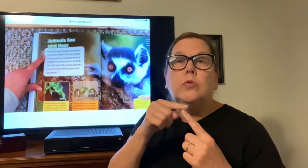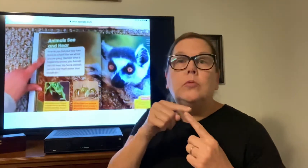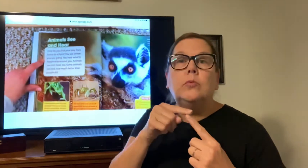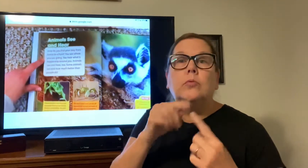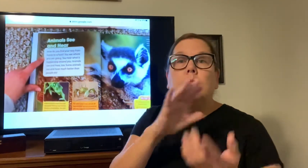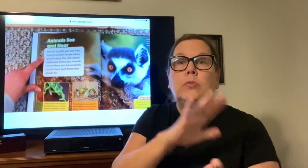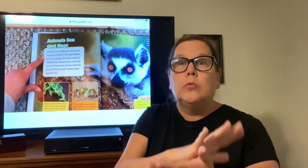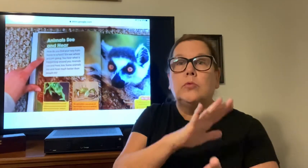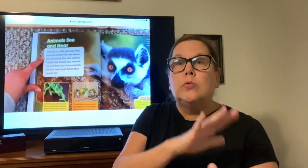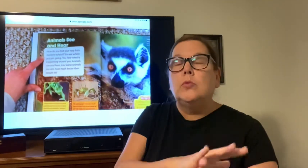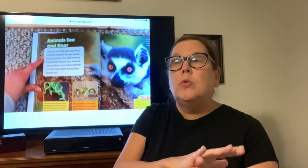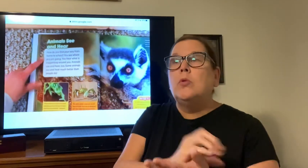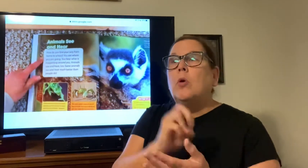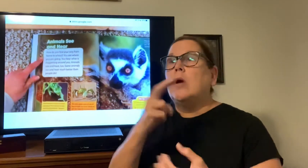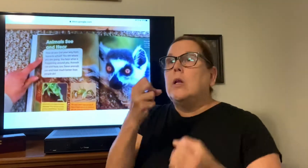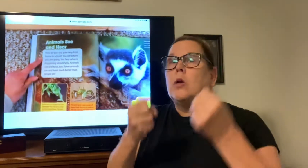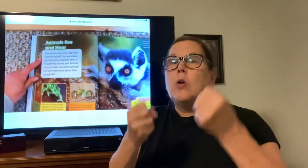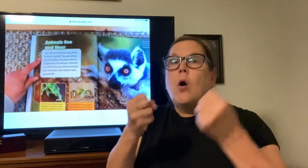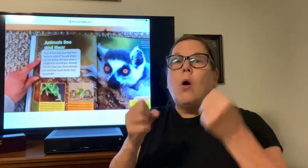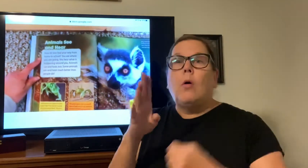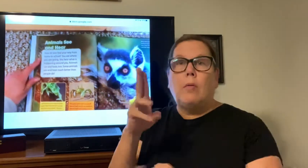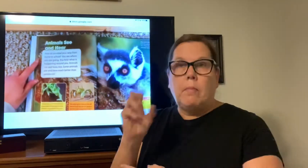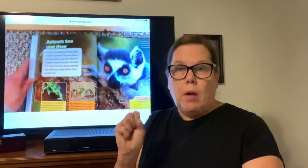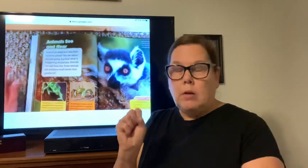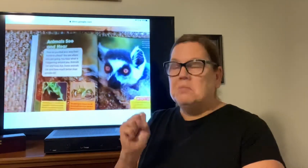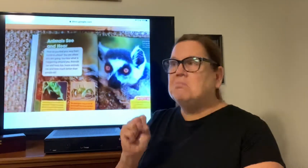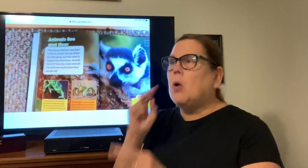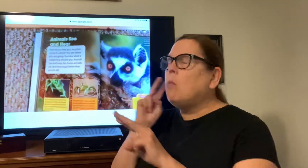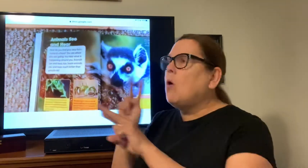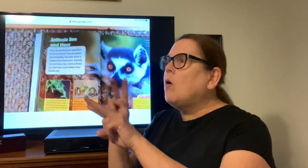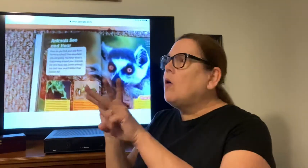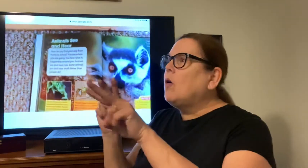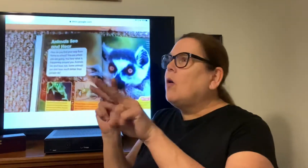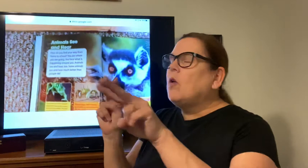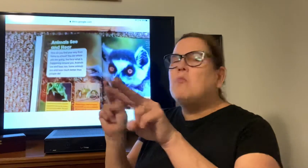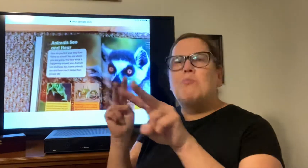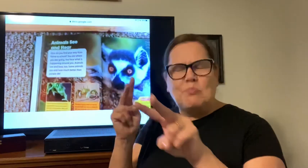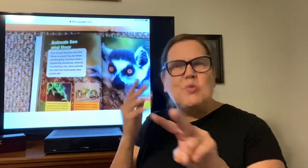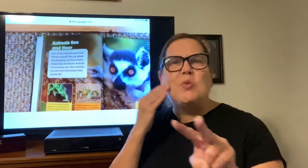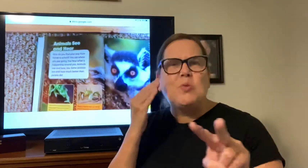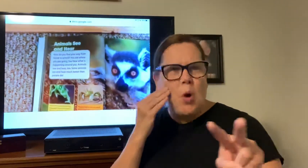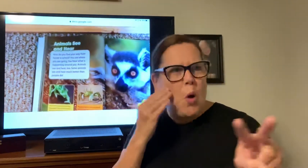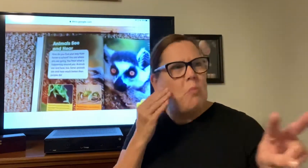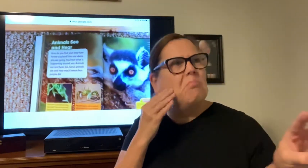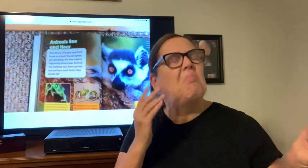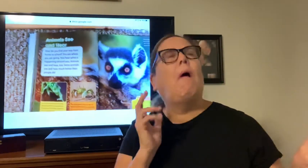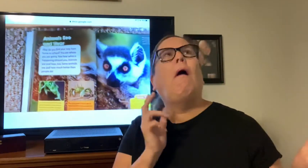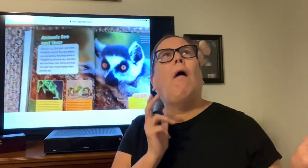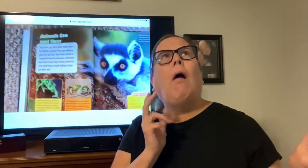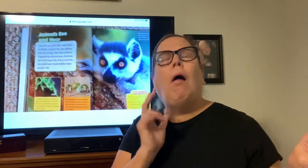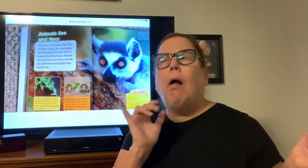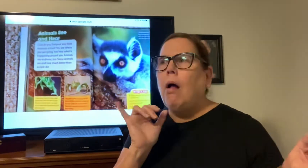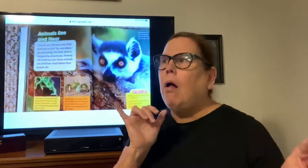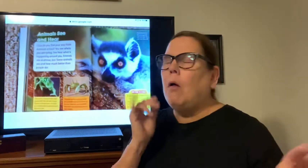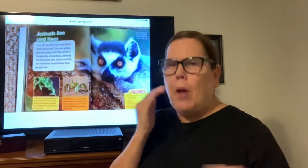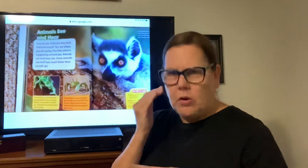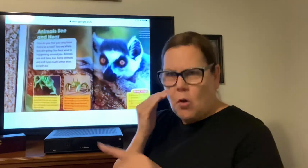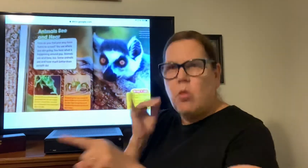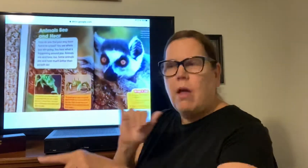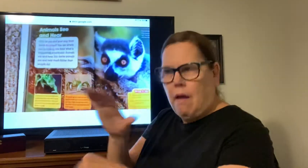parents' car, when you're going home, some of the places look familiar. The reason why they look familiar is because you have seen them before. So